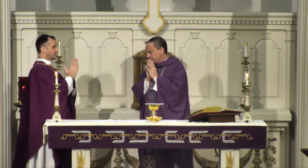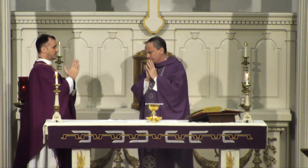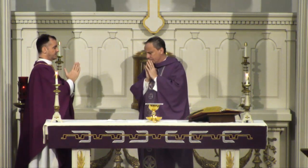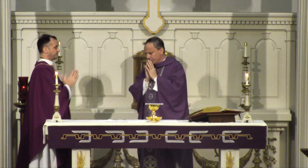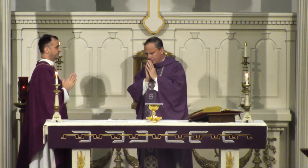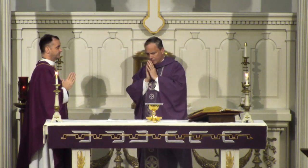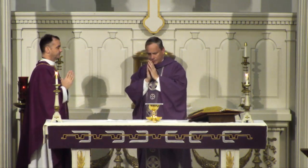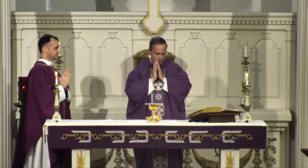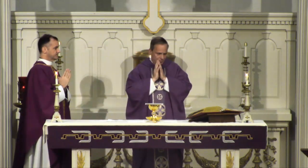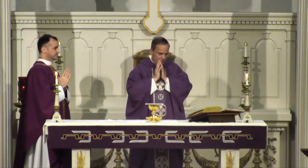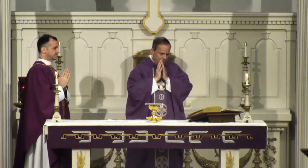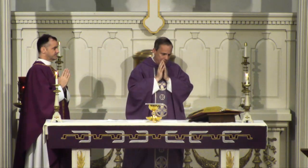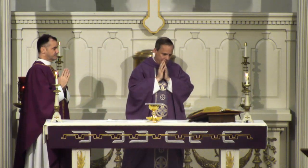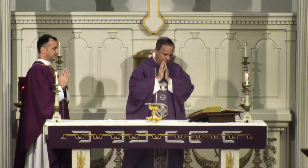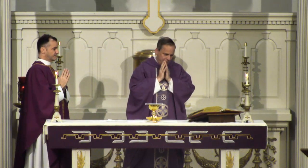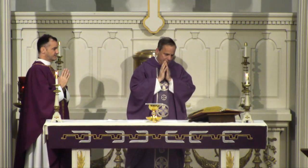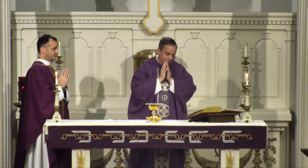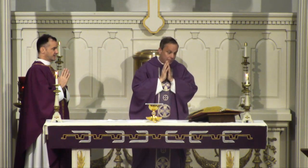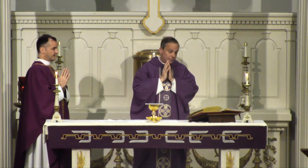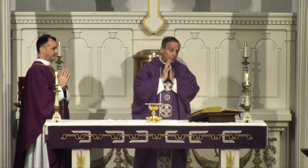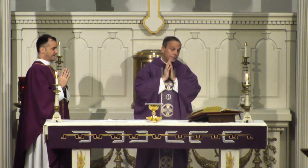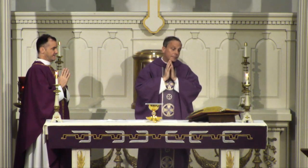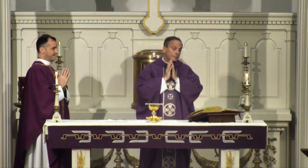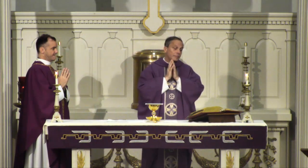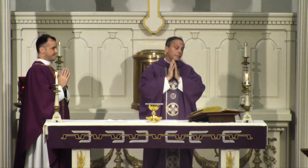good of all of his holy church.